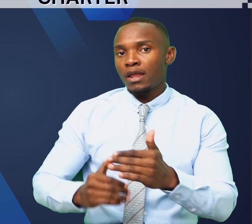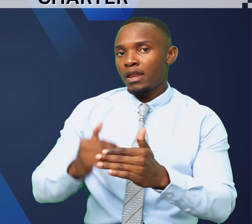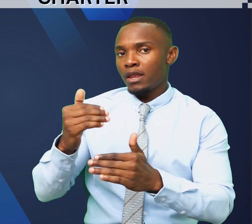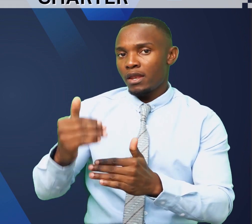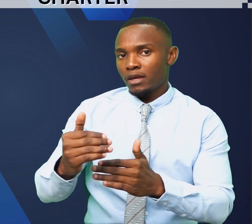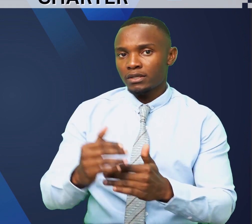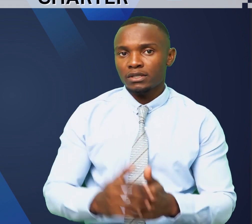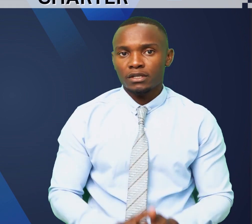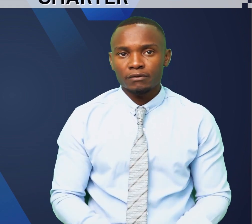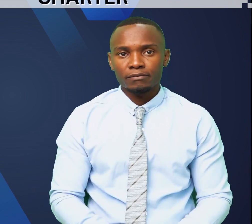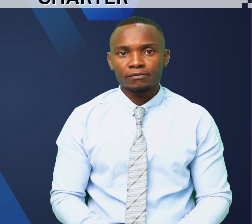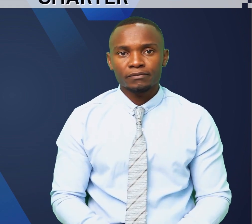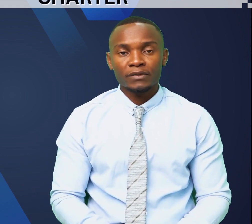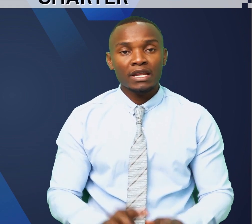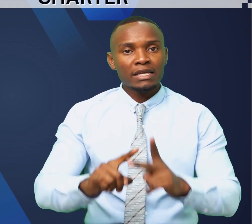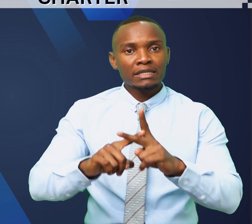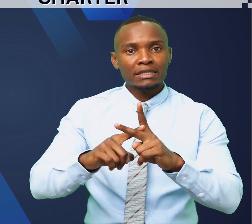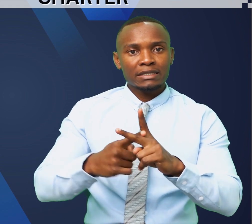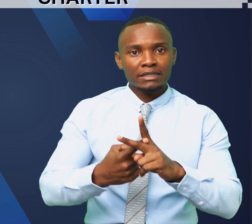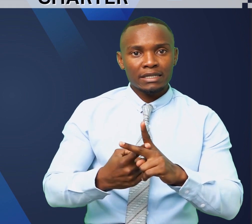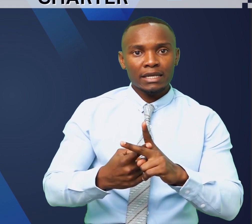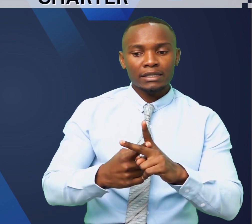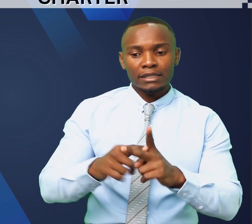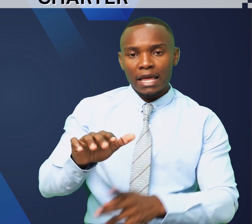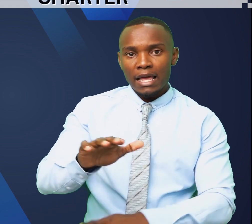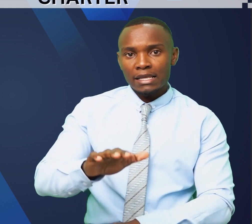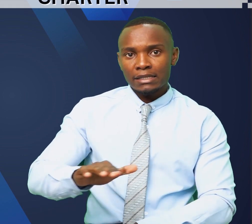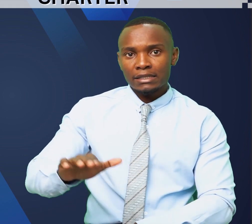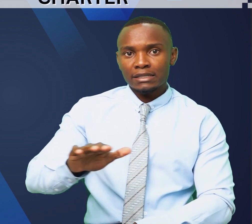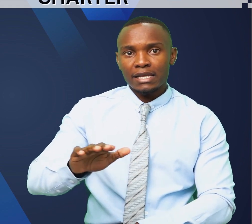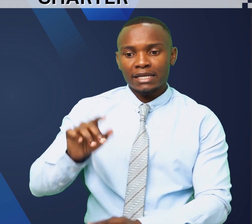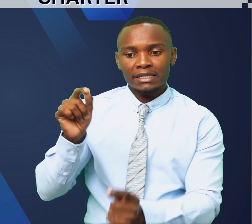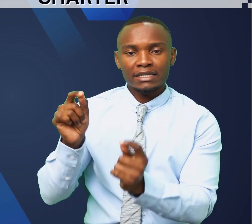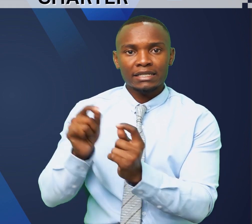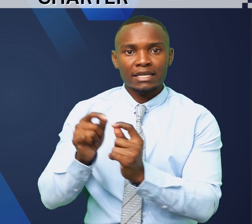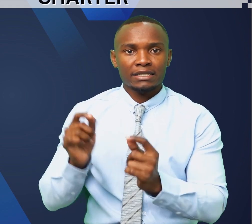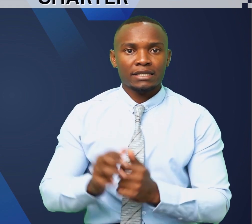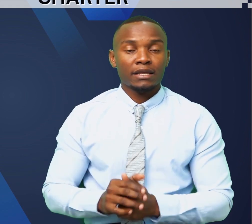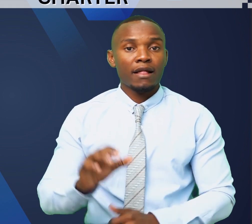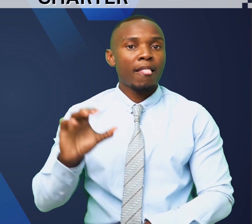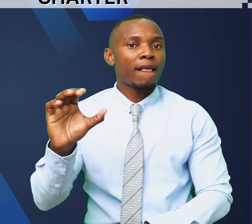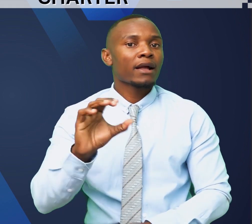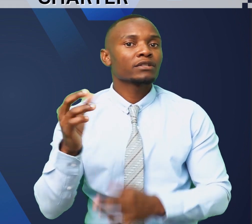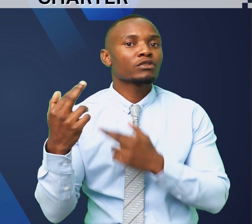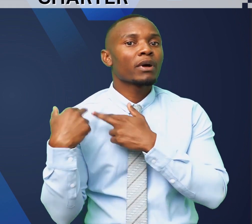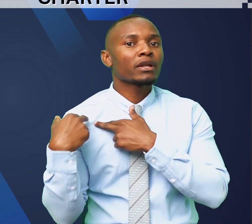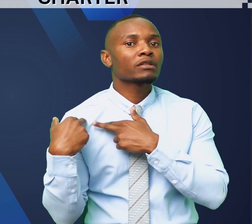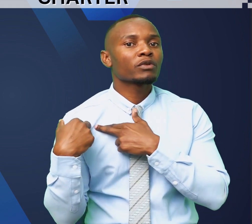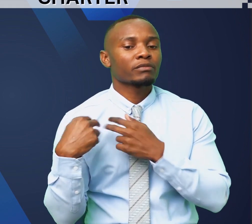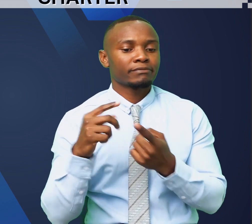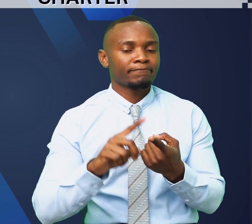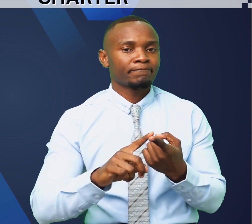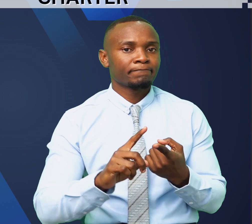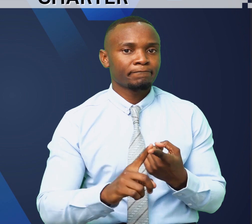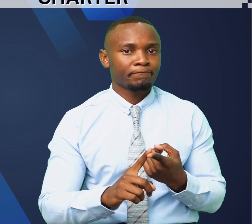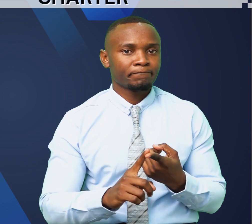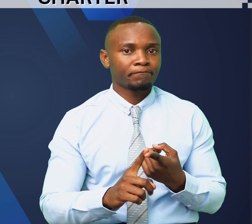Service rendered, commence site testing. Customer obligation, 1.